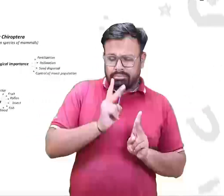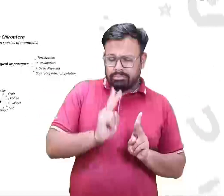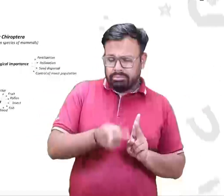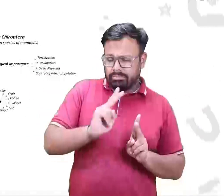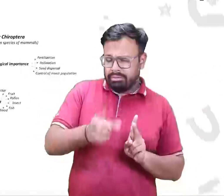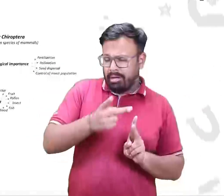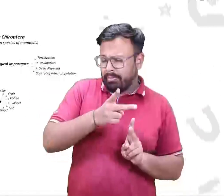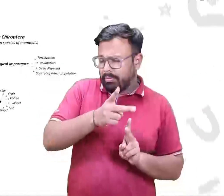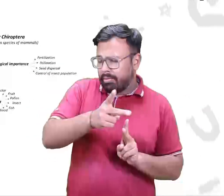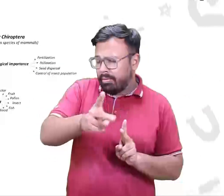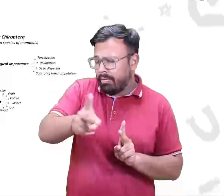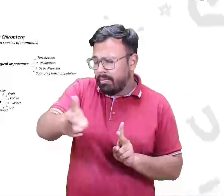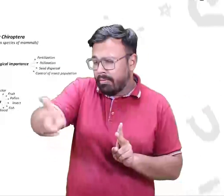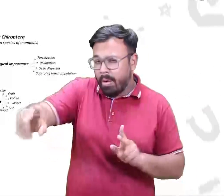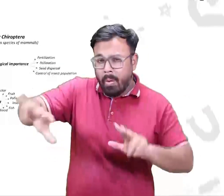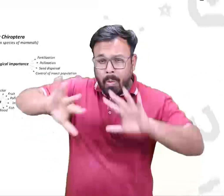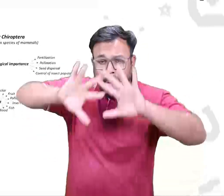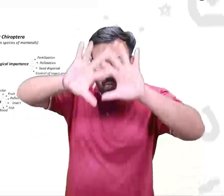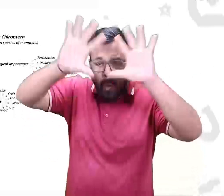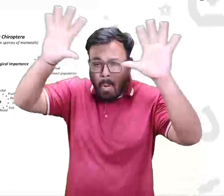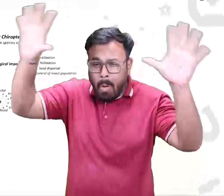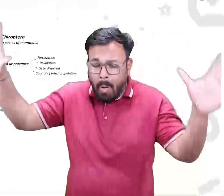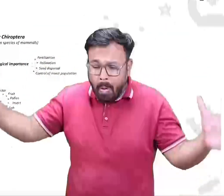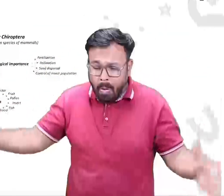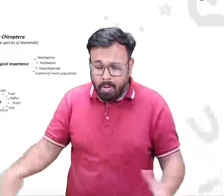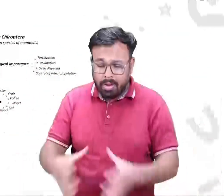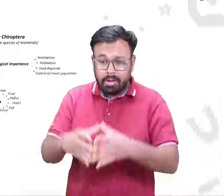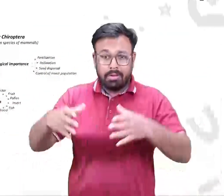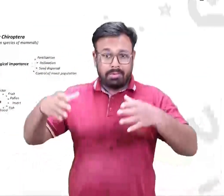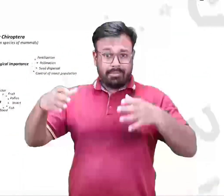It is a species-rich taxon,